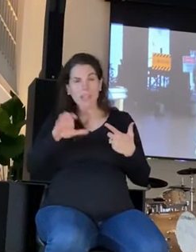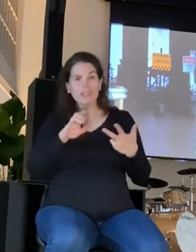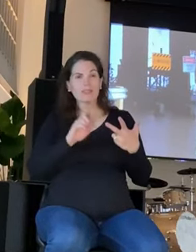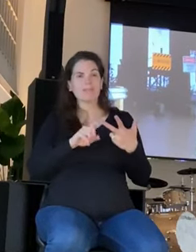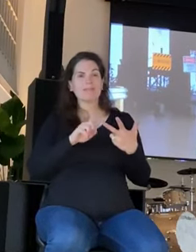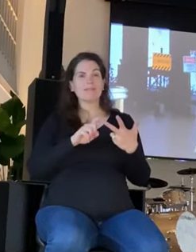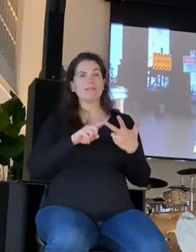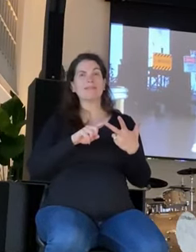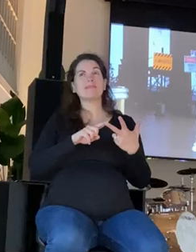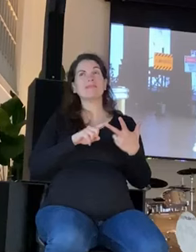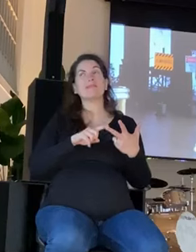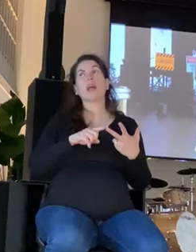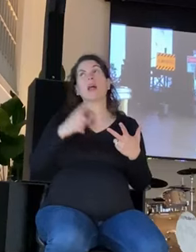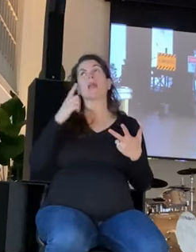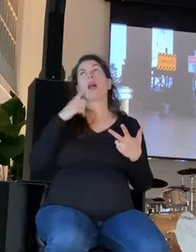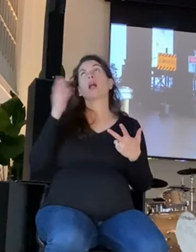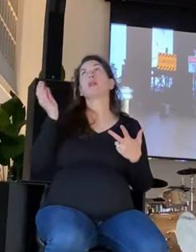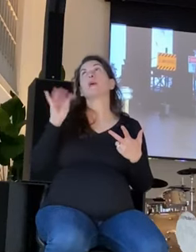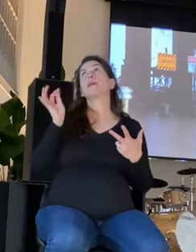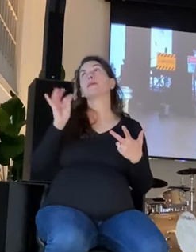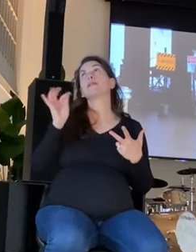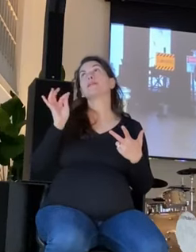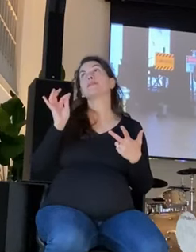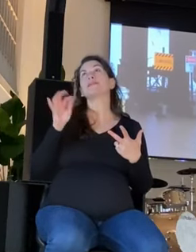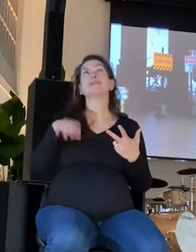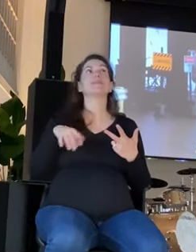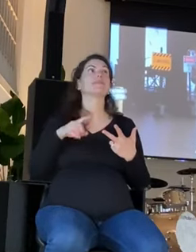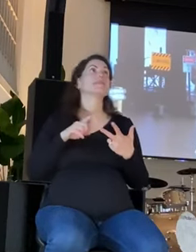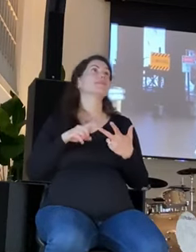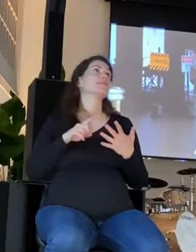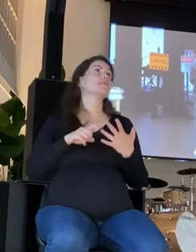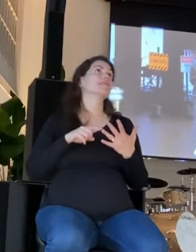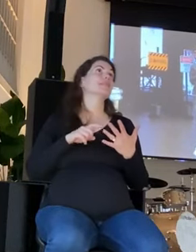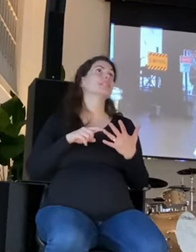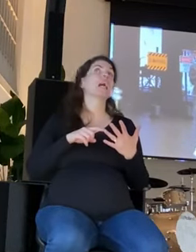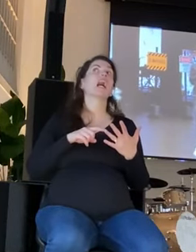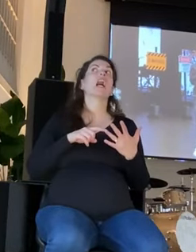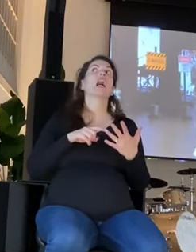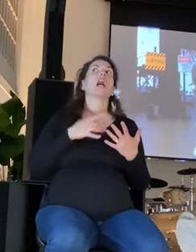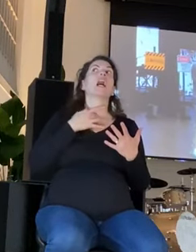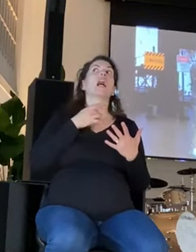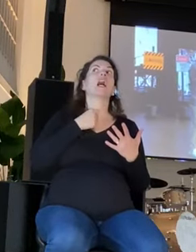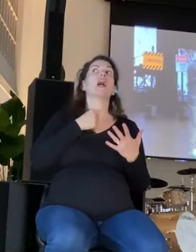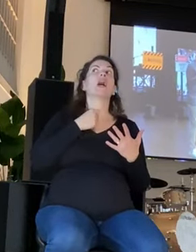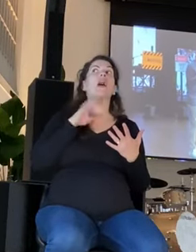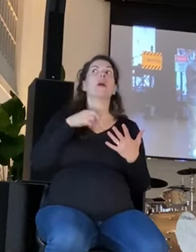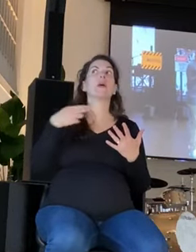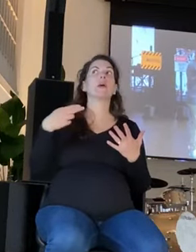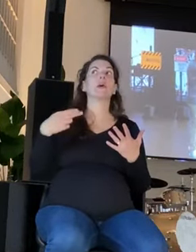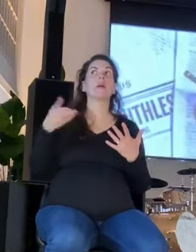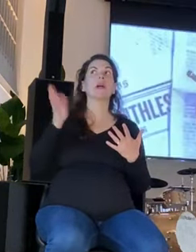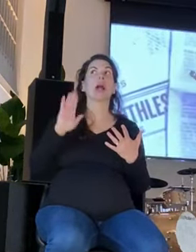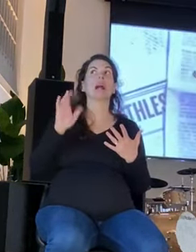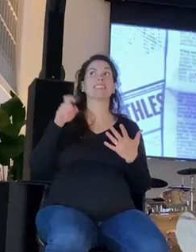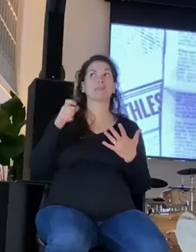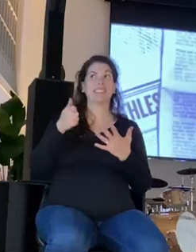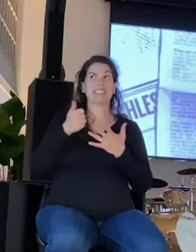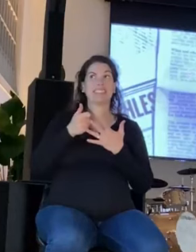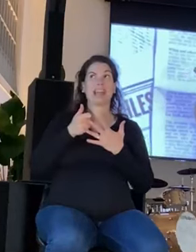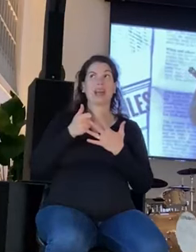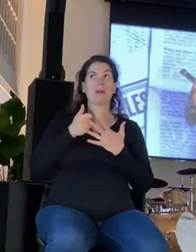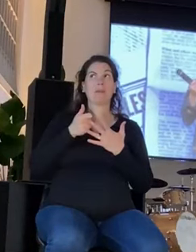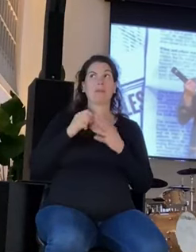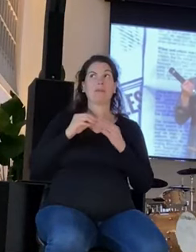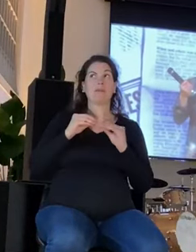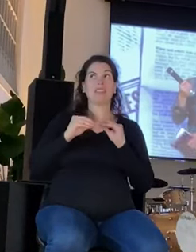actions, things you didn't think were a big deal. He's like, yeah, that's the big one. We need to work on that. When He does that, don't resist it.